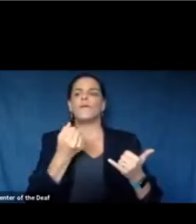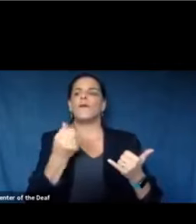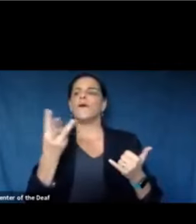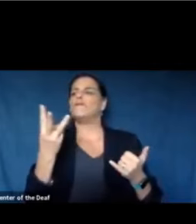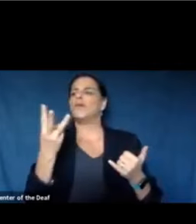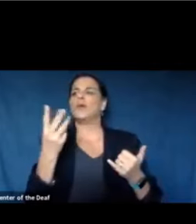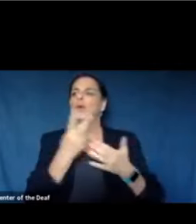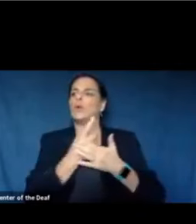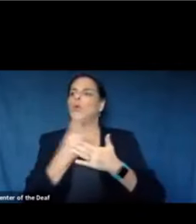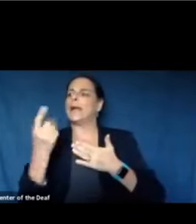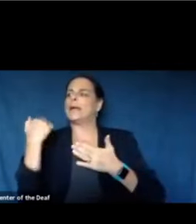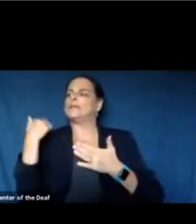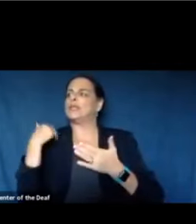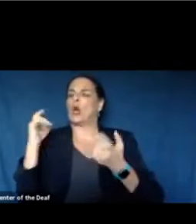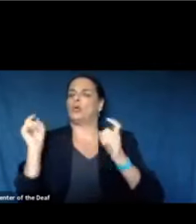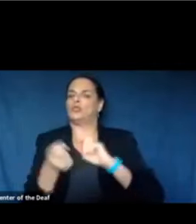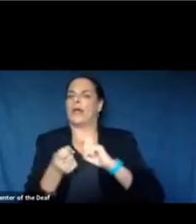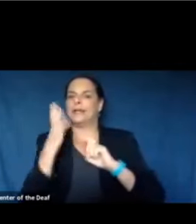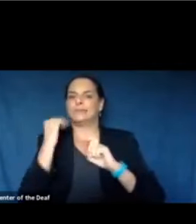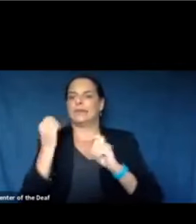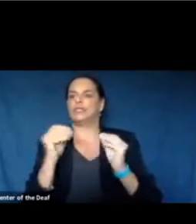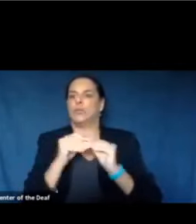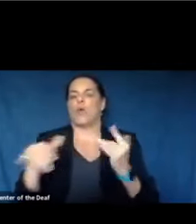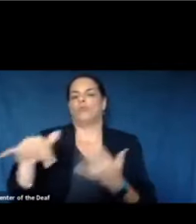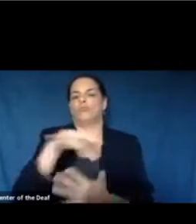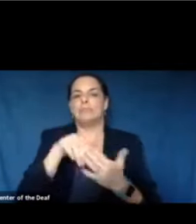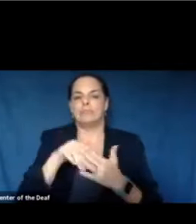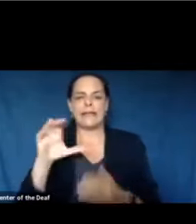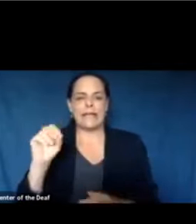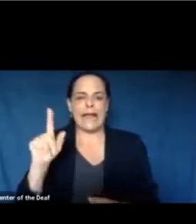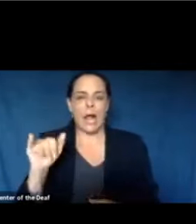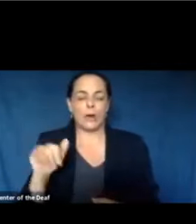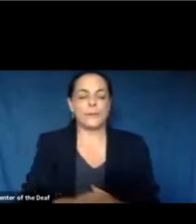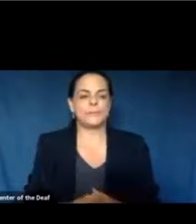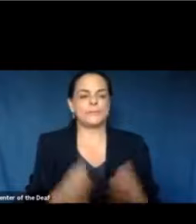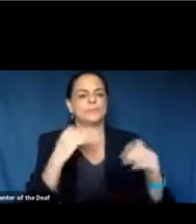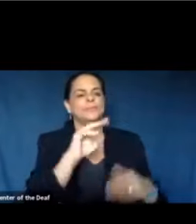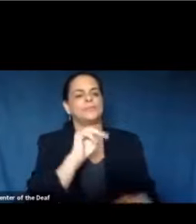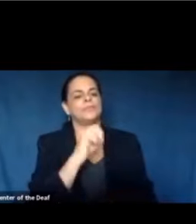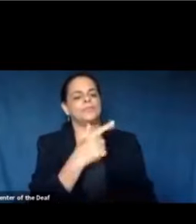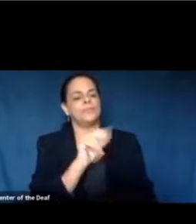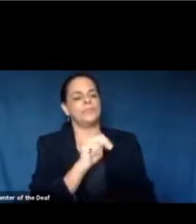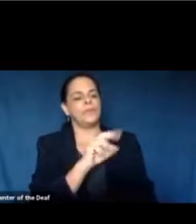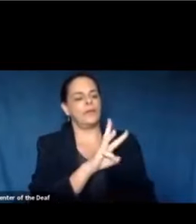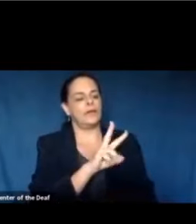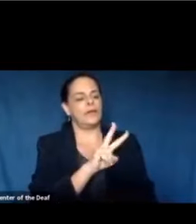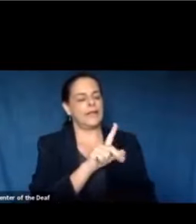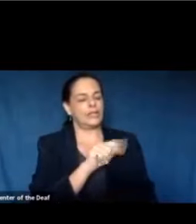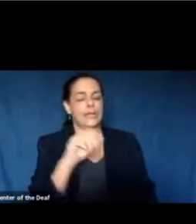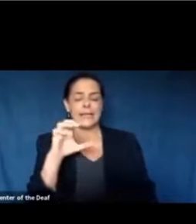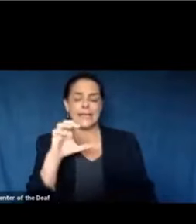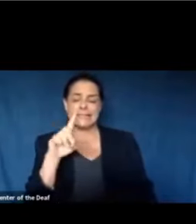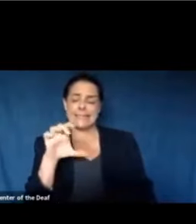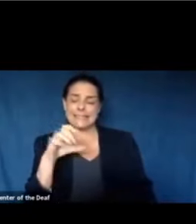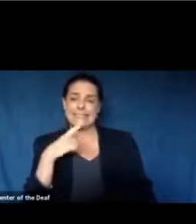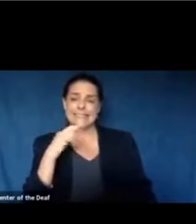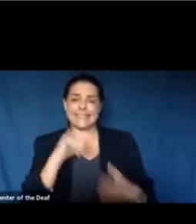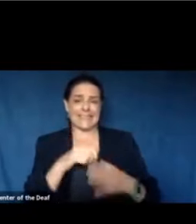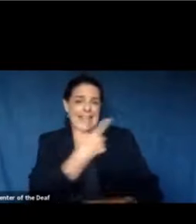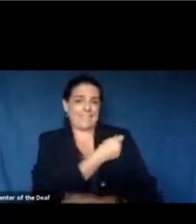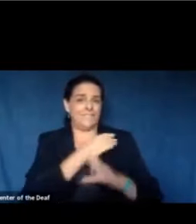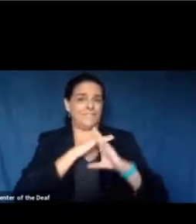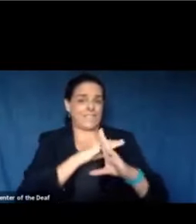the county and interactions with folks. All right, Megan from WVLT. The CDC announced a vaccine is expected to be ready